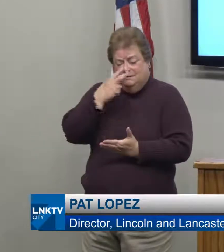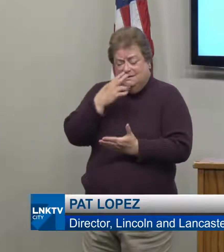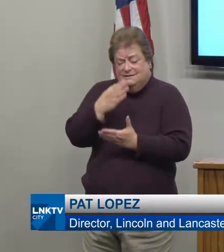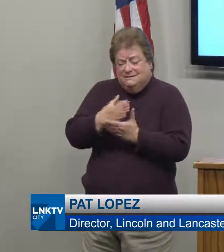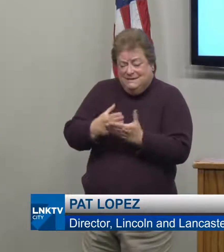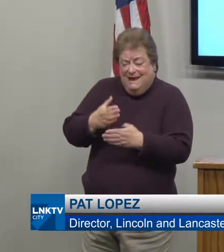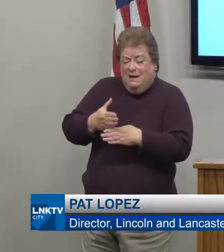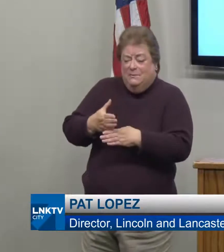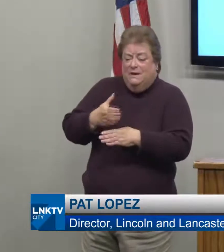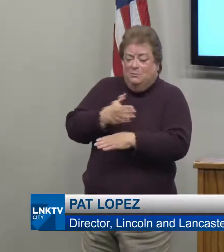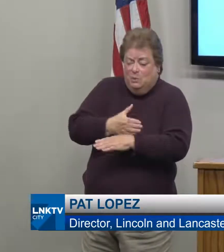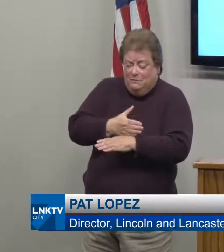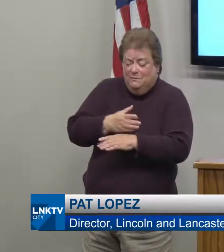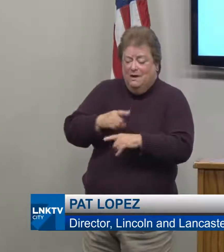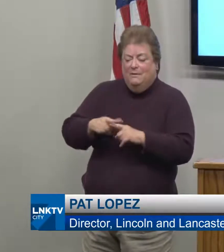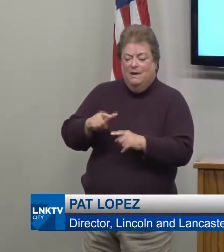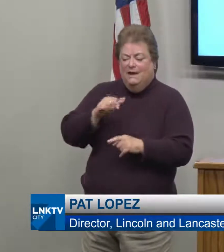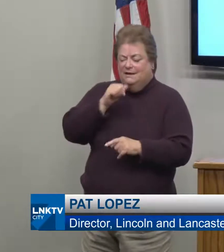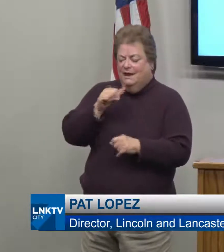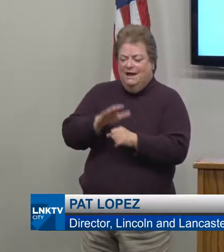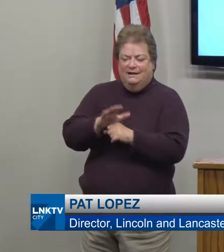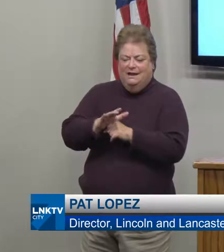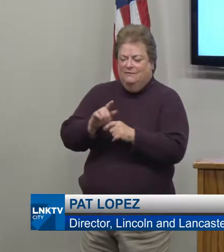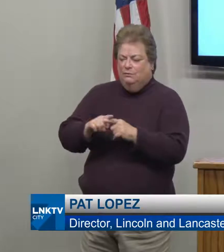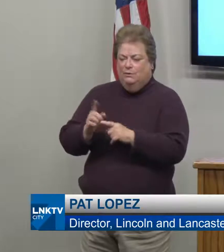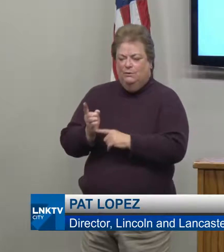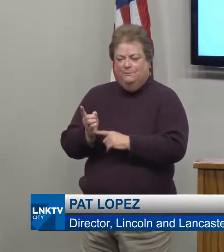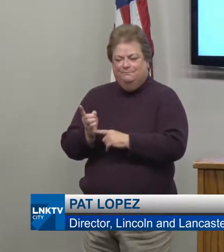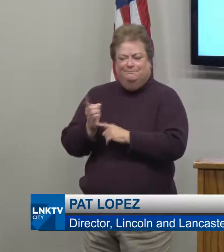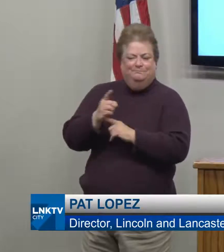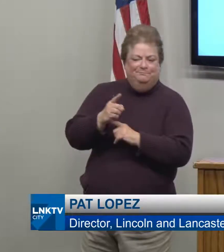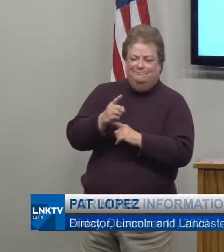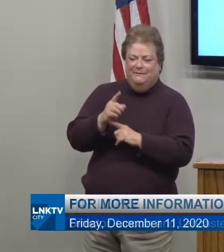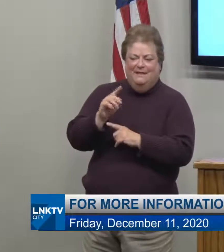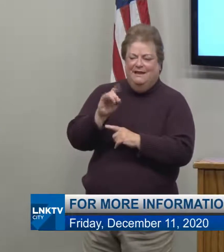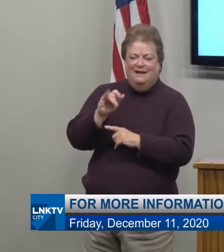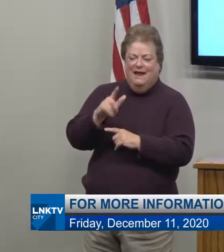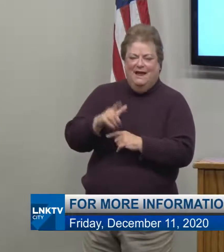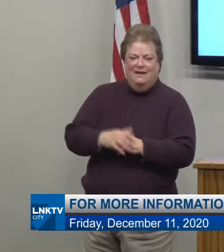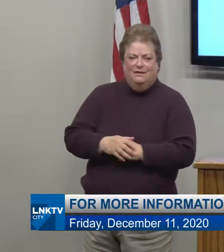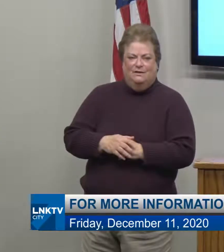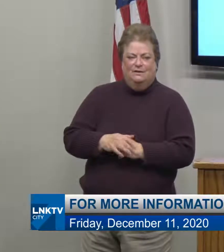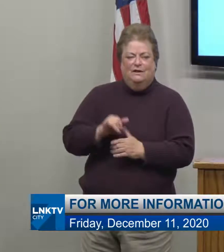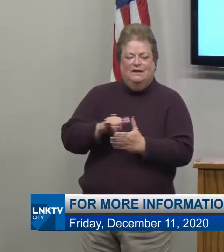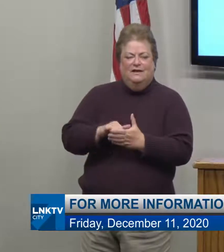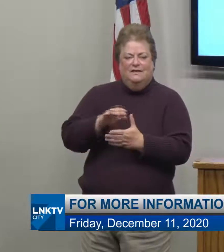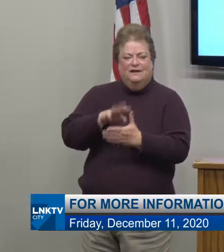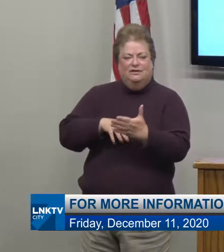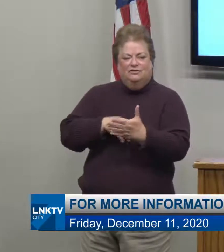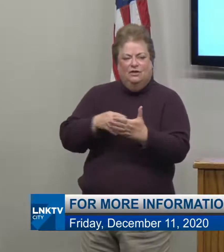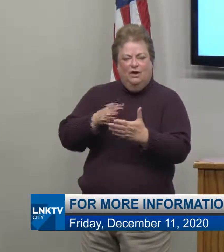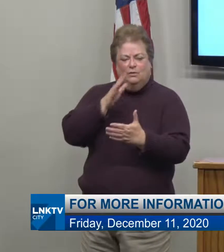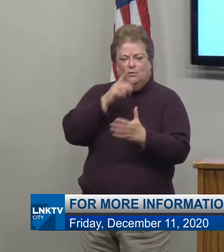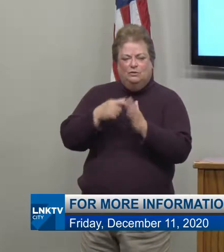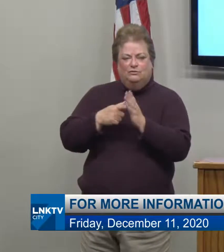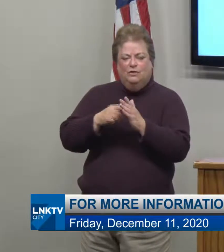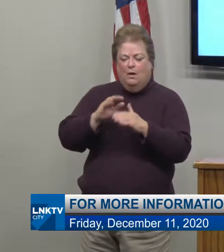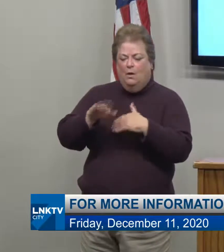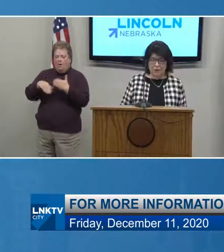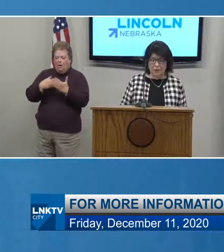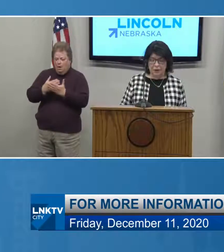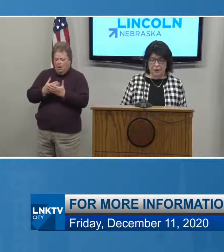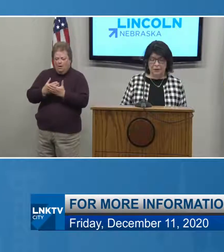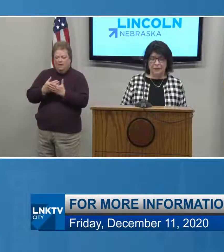not enough to move us out of the red area on the COVID risk dial. This chart shows how all our indicators